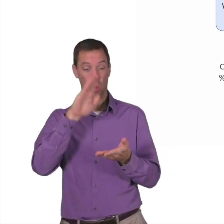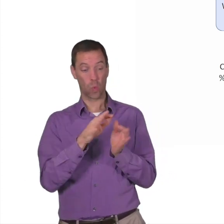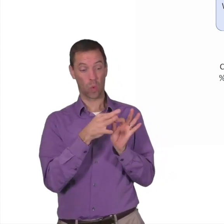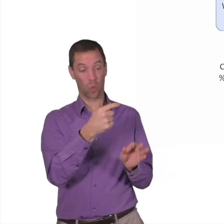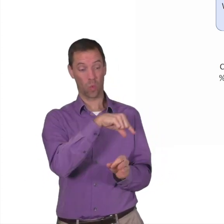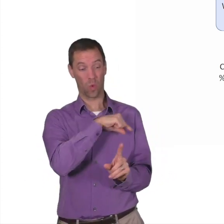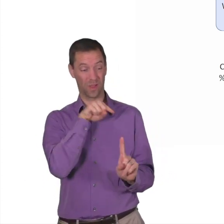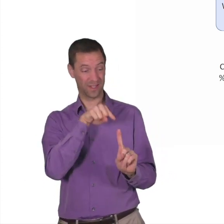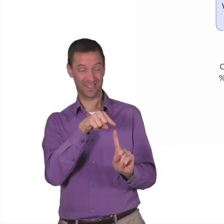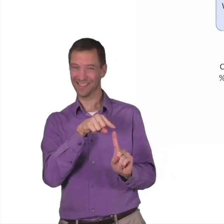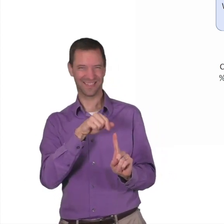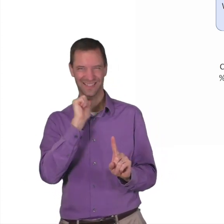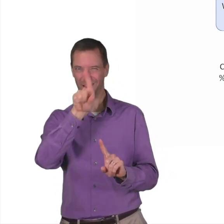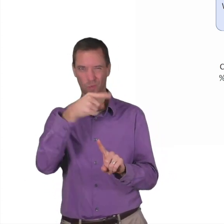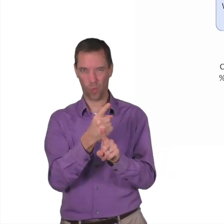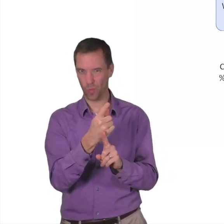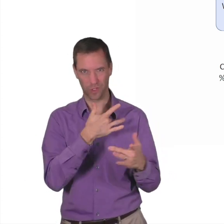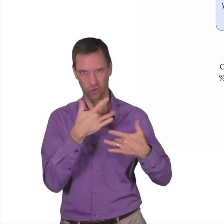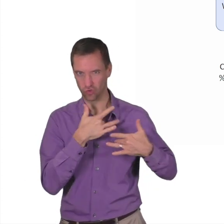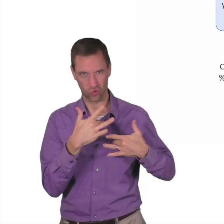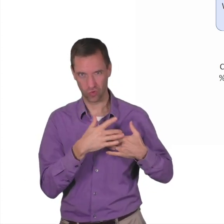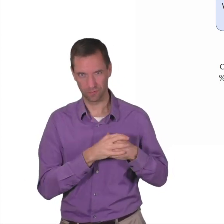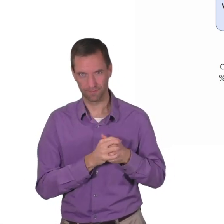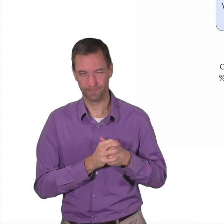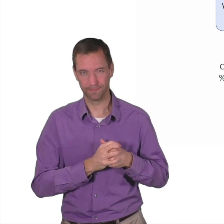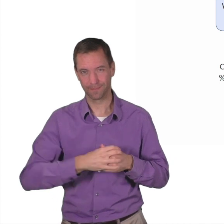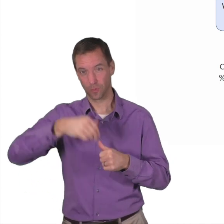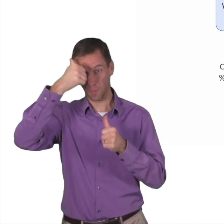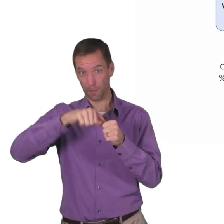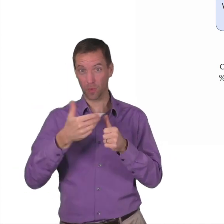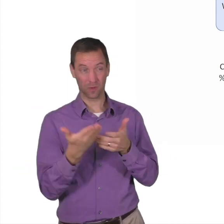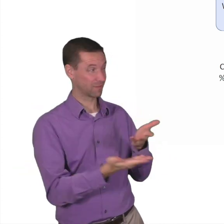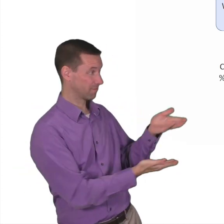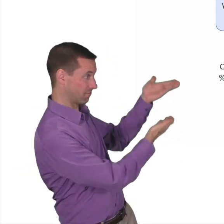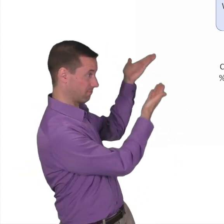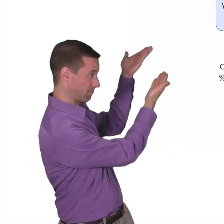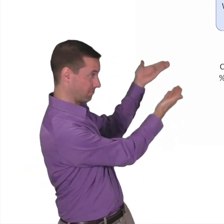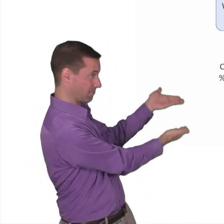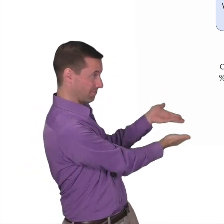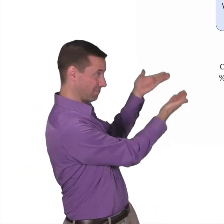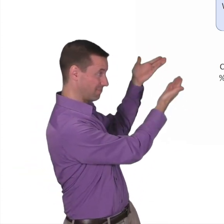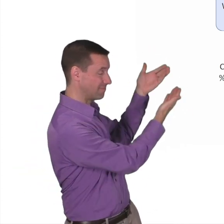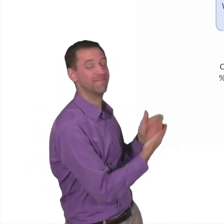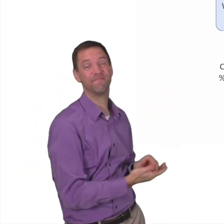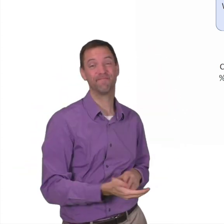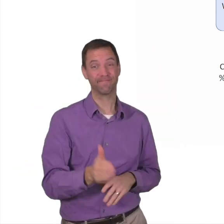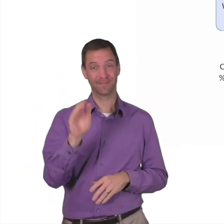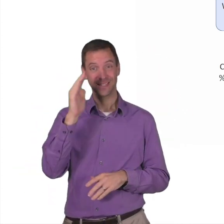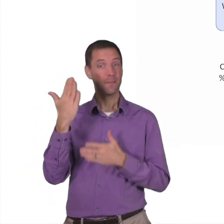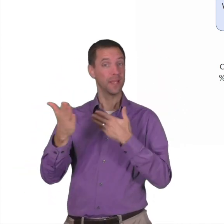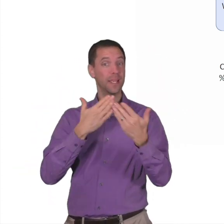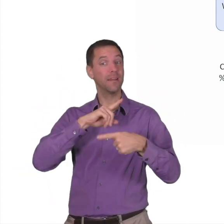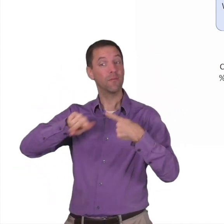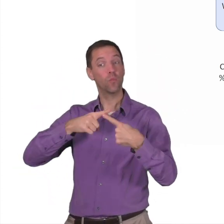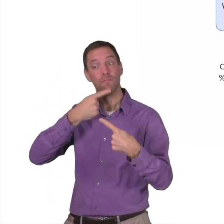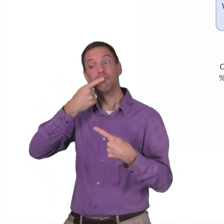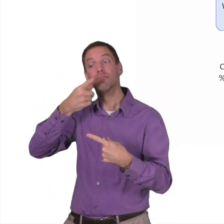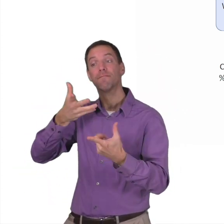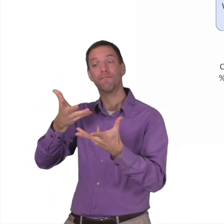The second point is that low linguistic quality is not the only concern. Recall, as our data show, it seems